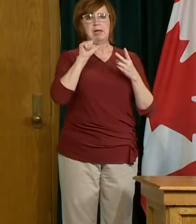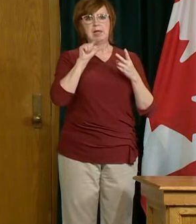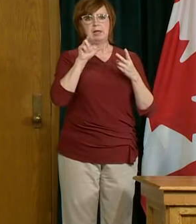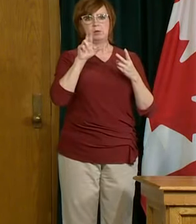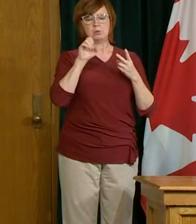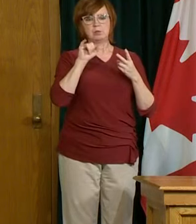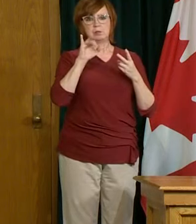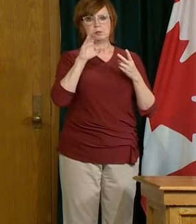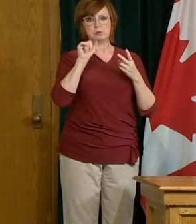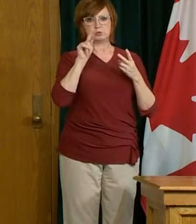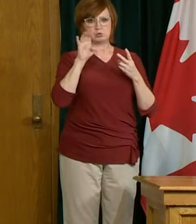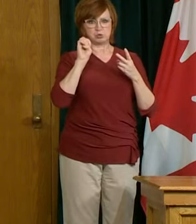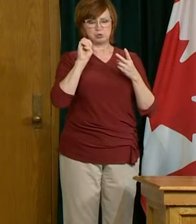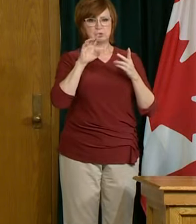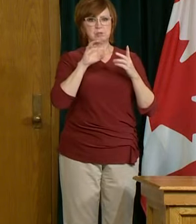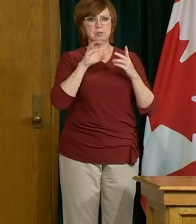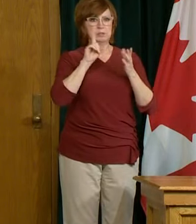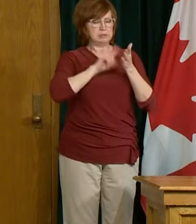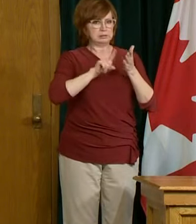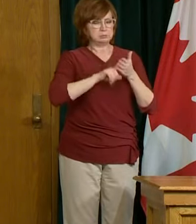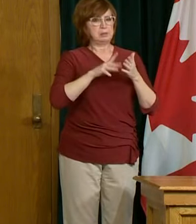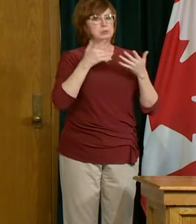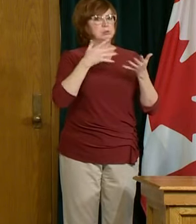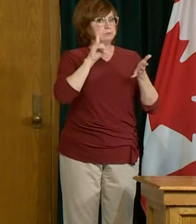meat processing plants.